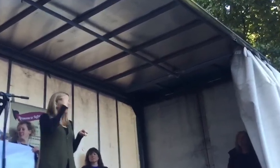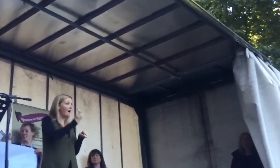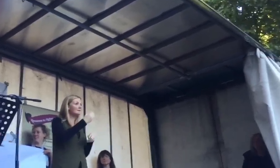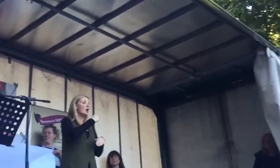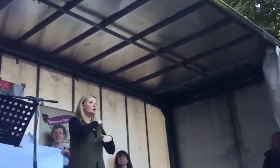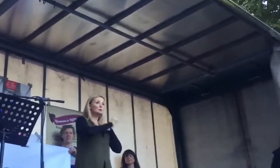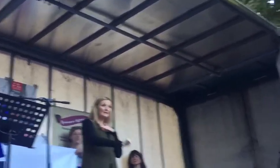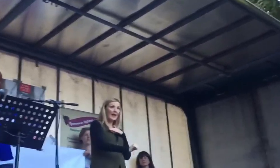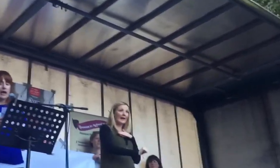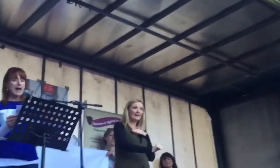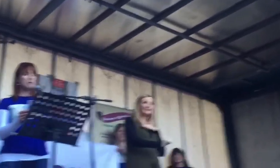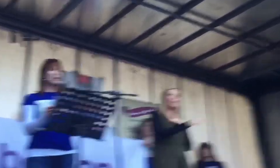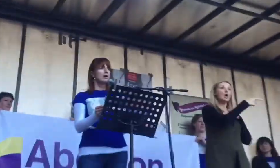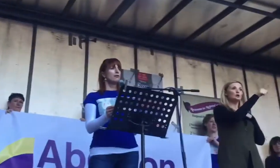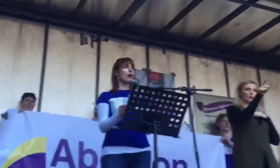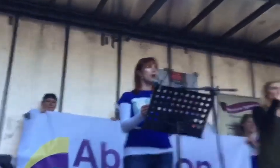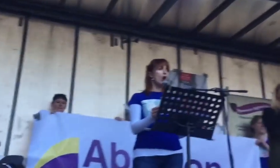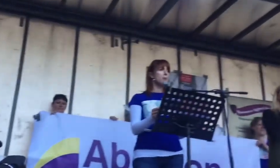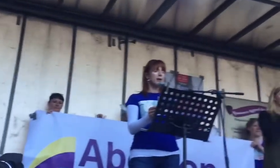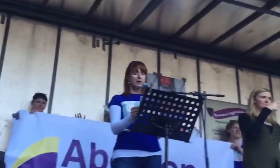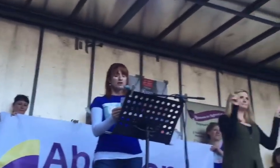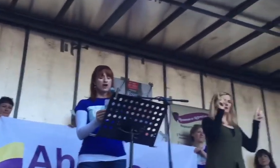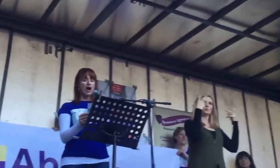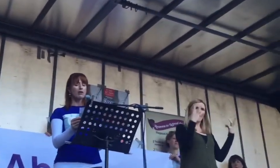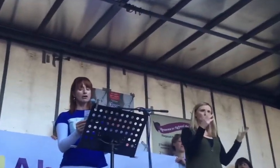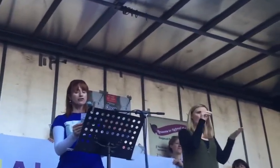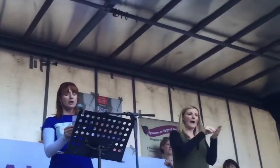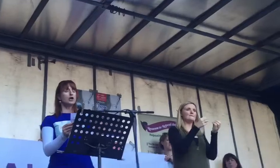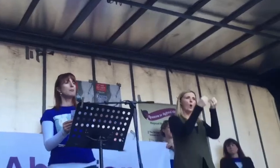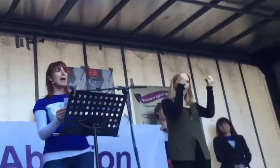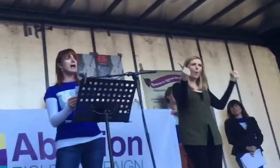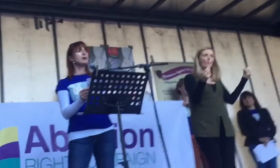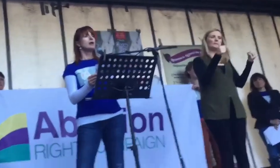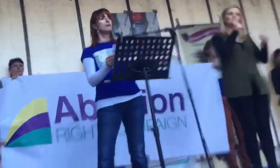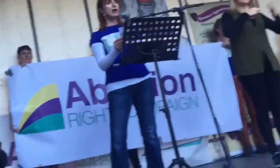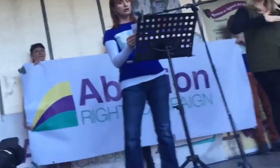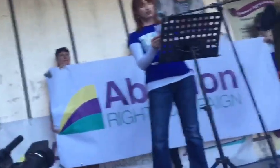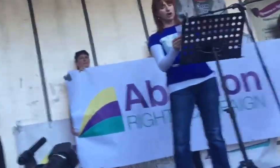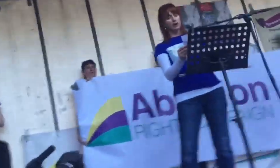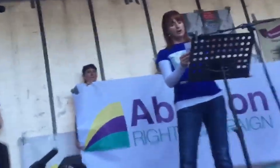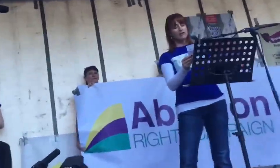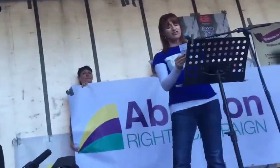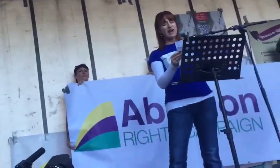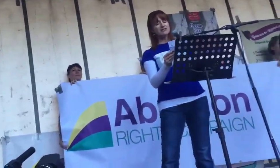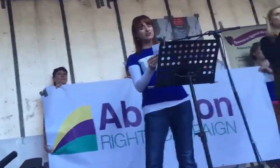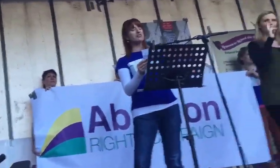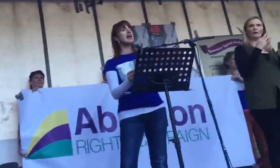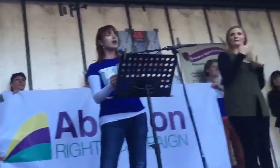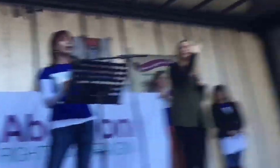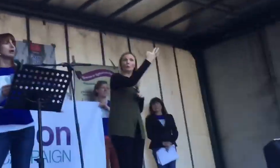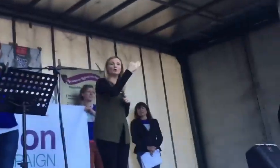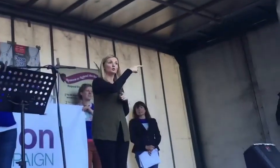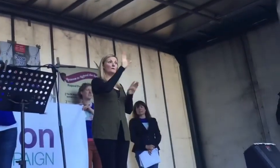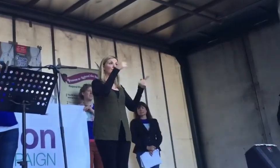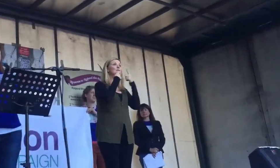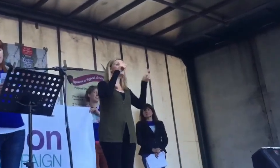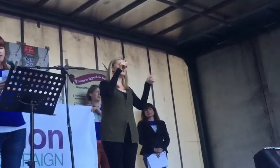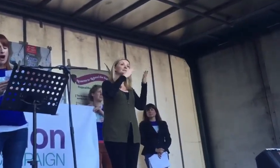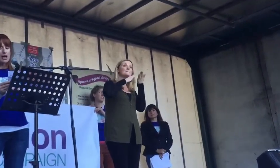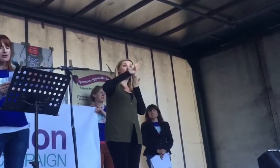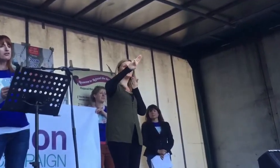today you stake your claim for an open, tolerant, humane future. You sent a signal for